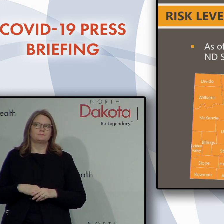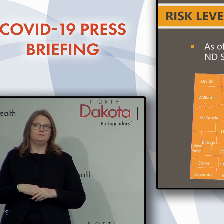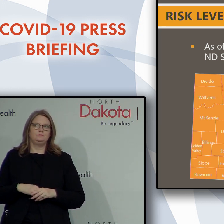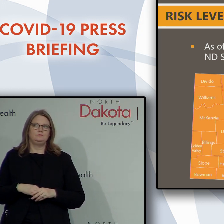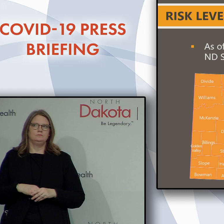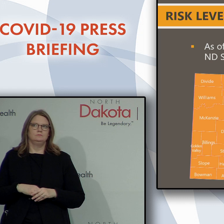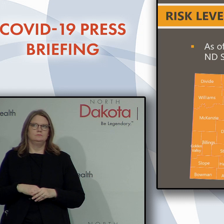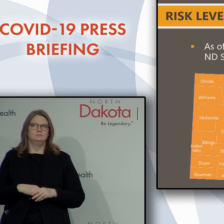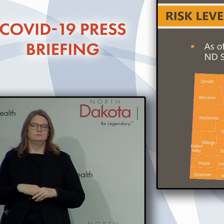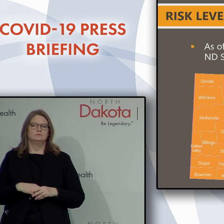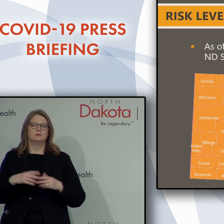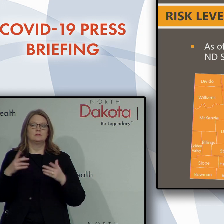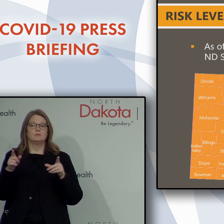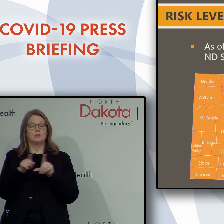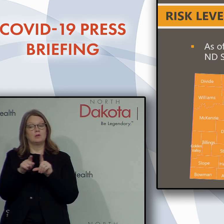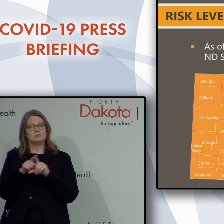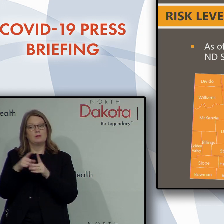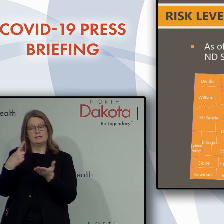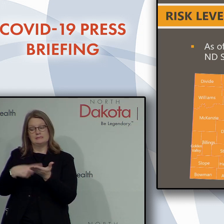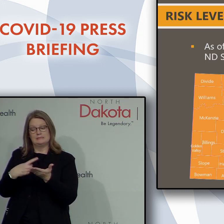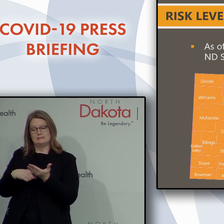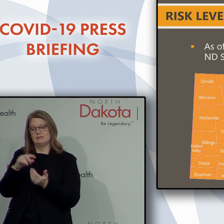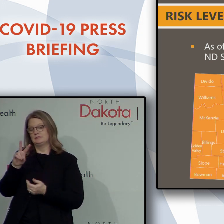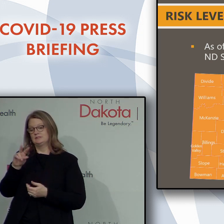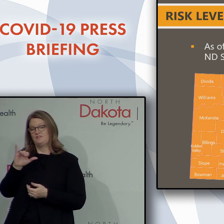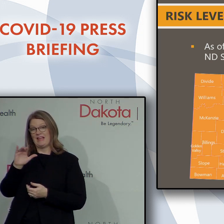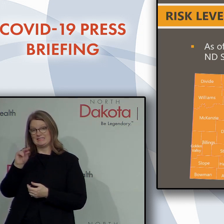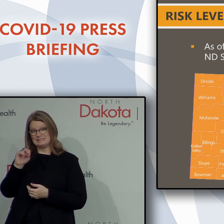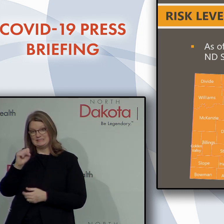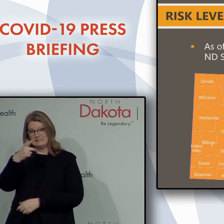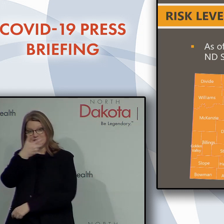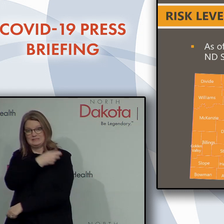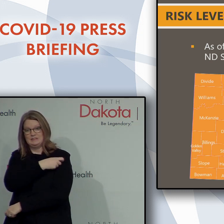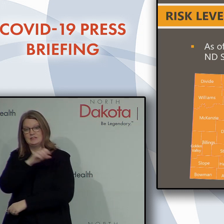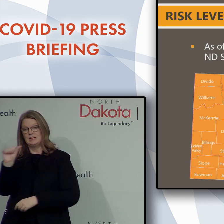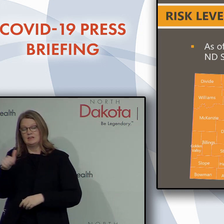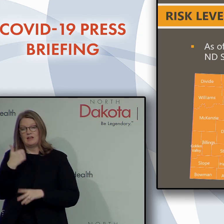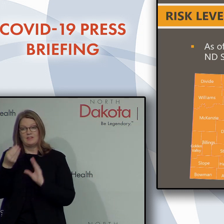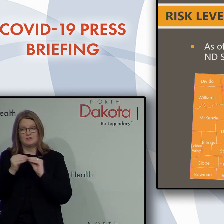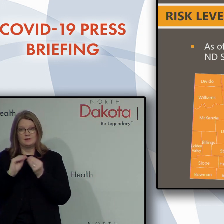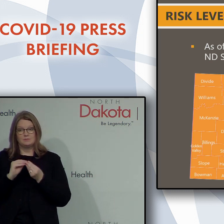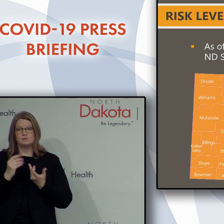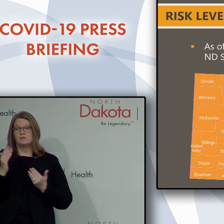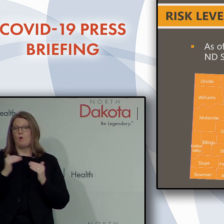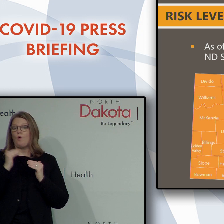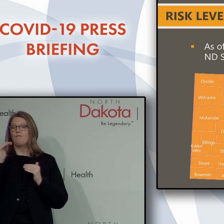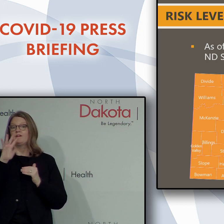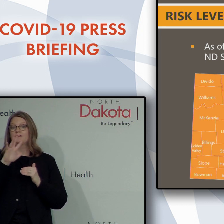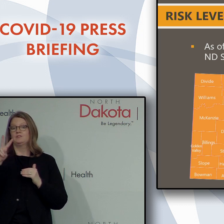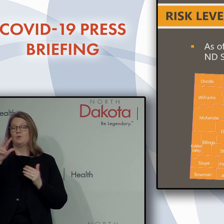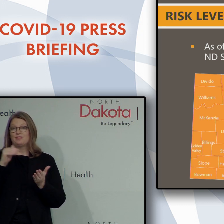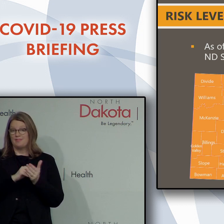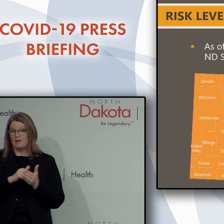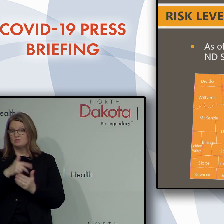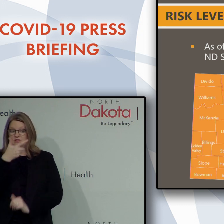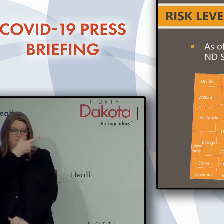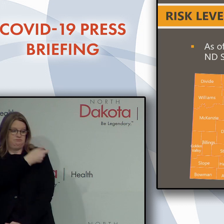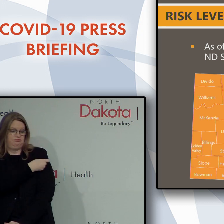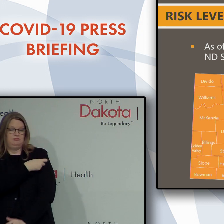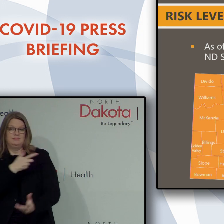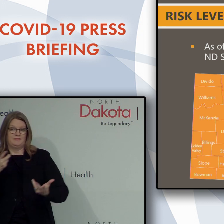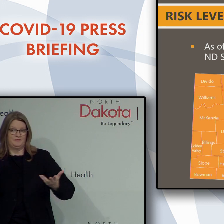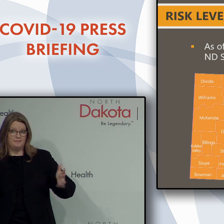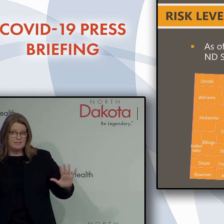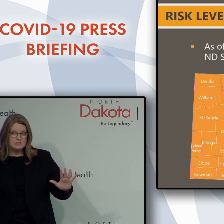want to talk about vaccines and some other numbers. And while we've administered over 52,000 doses of vaccine,